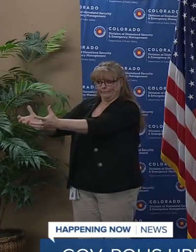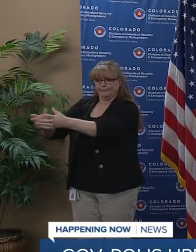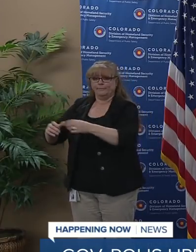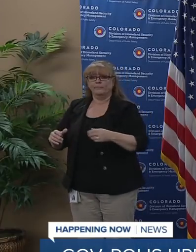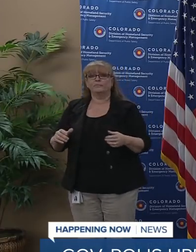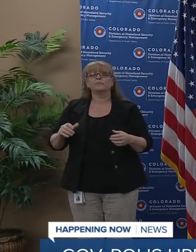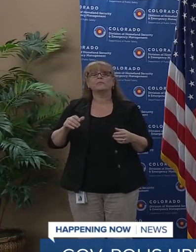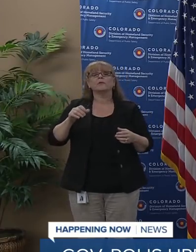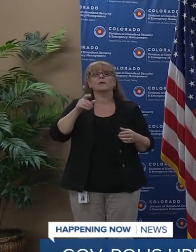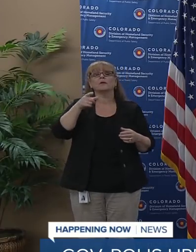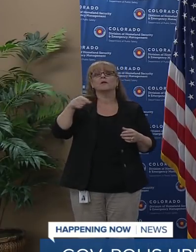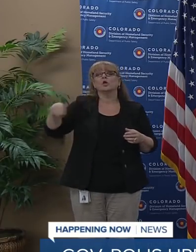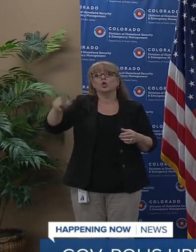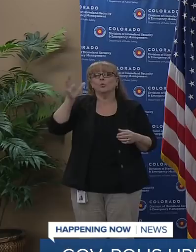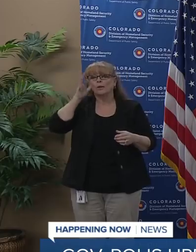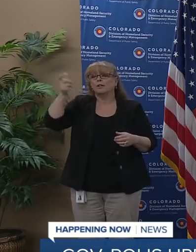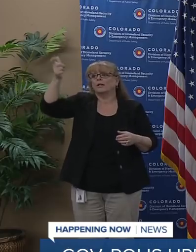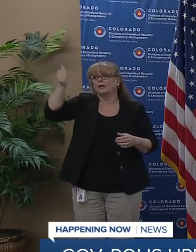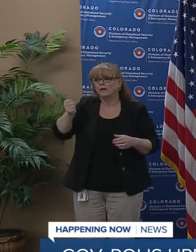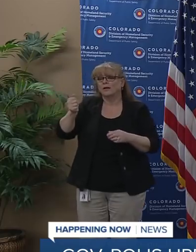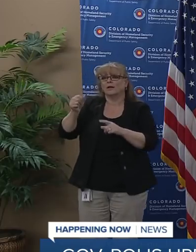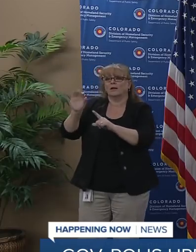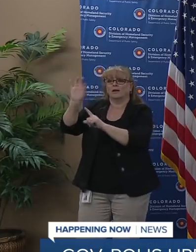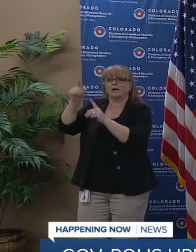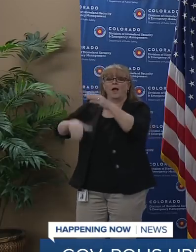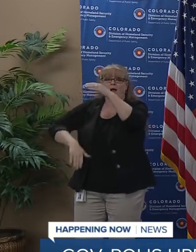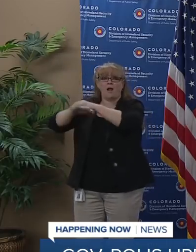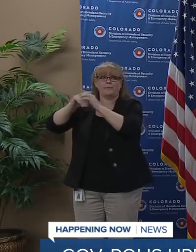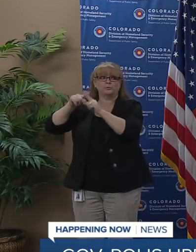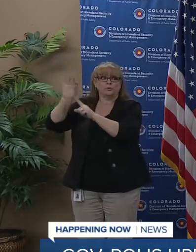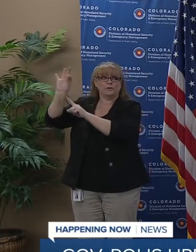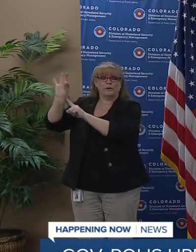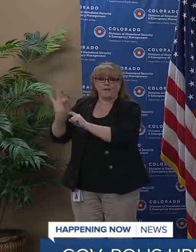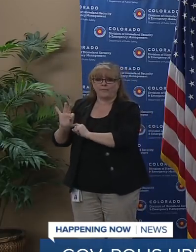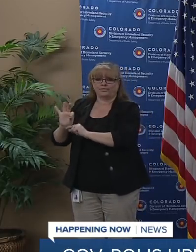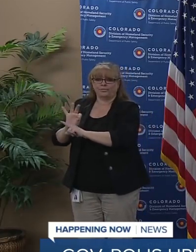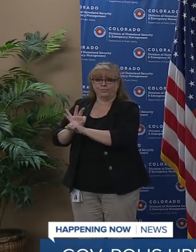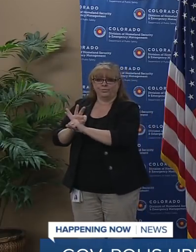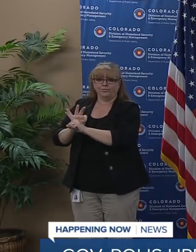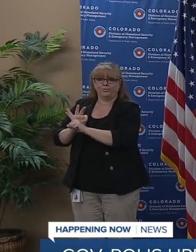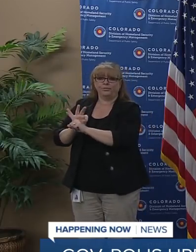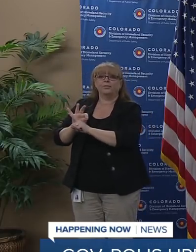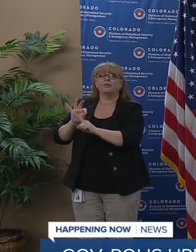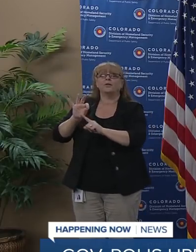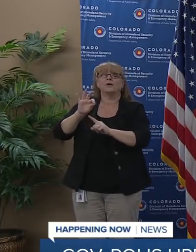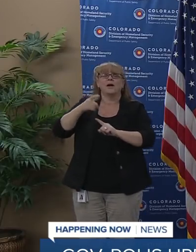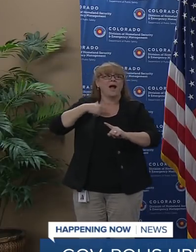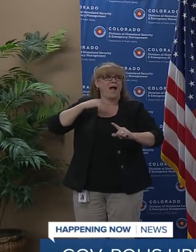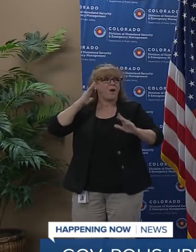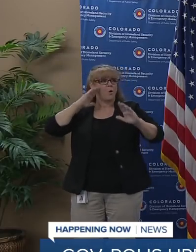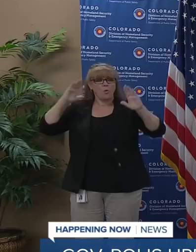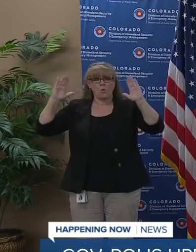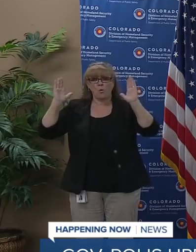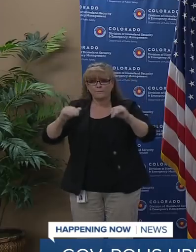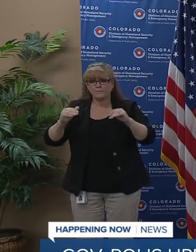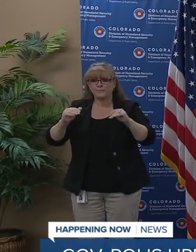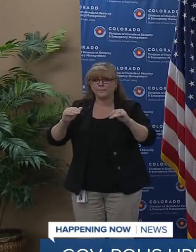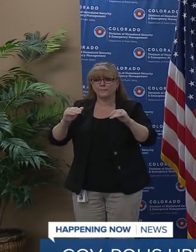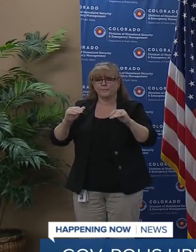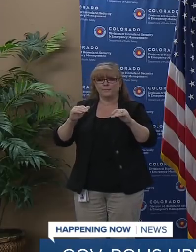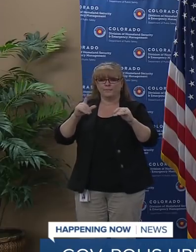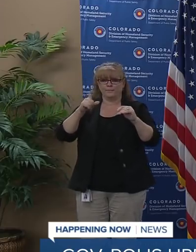the severity of how long these measures entail. And we're hopeful that these benefits can be calculated subject to guidance from the